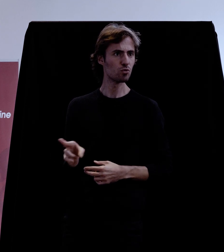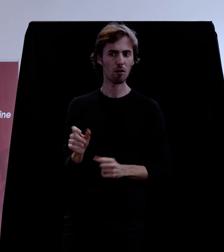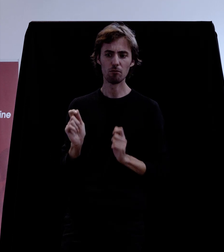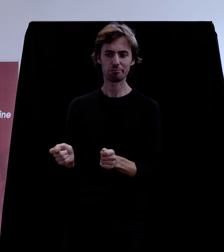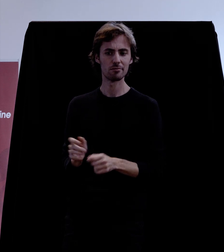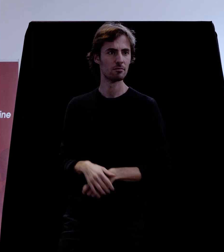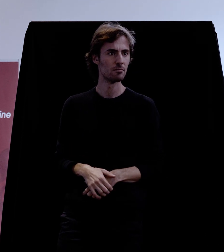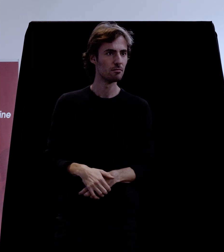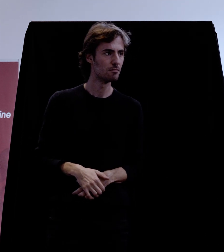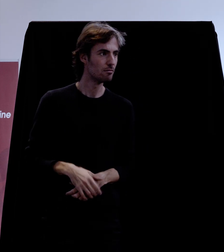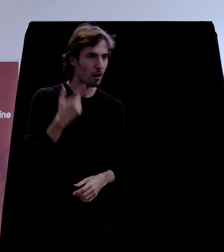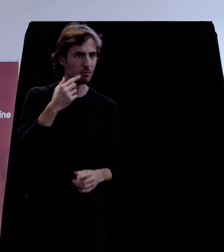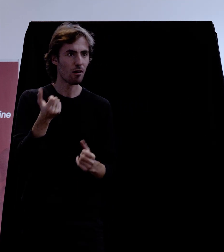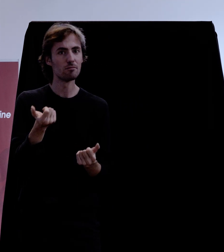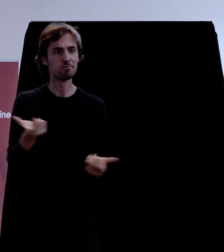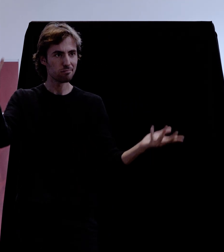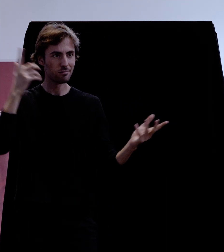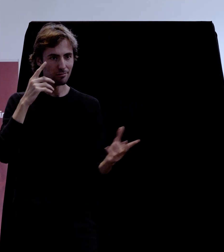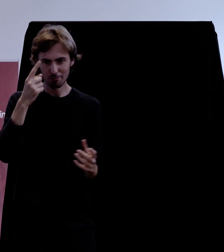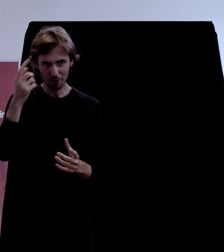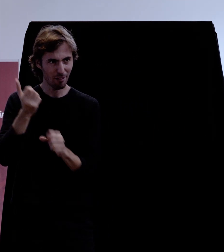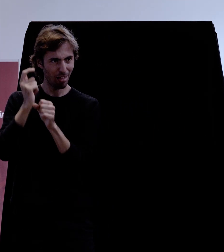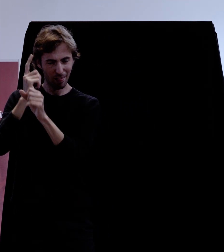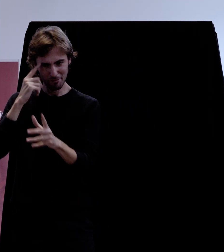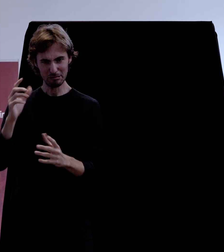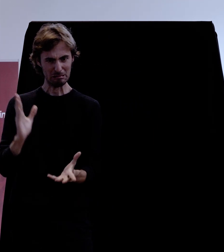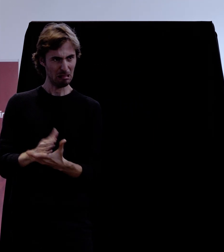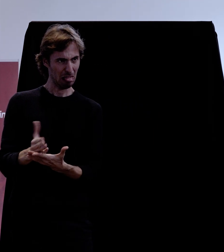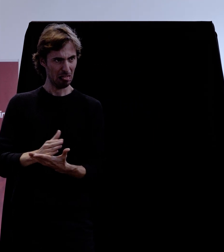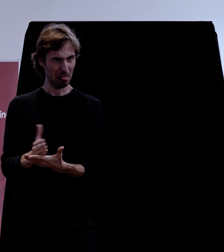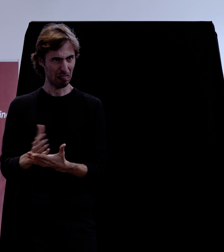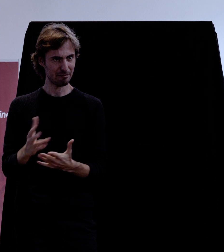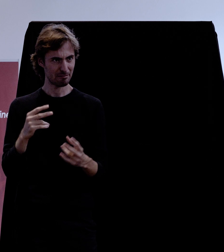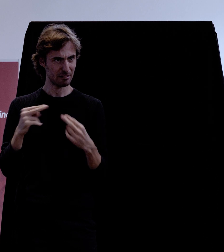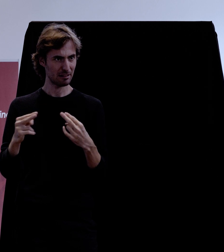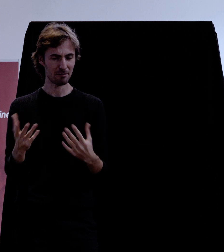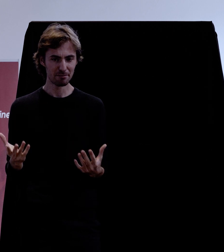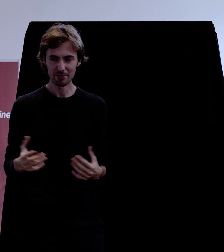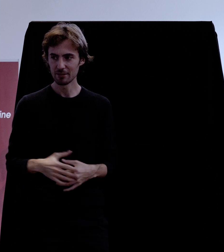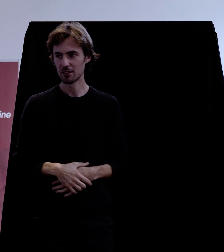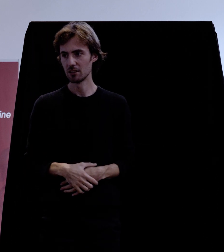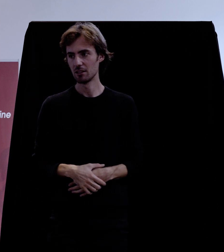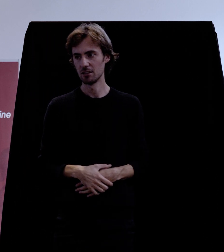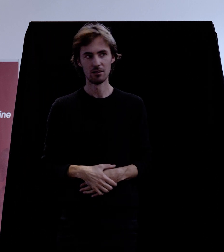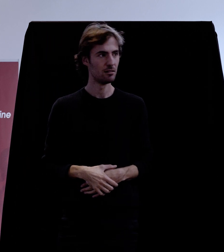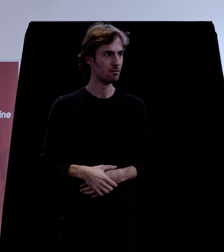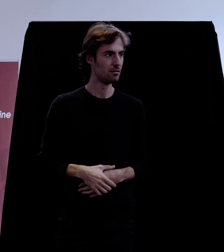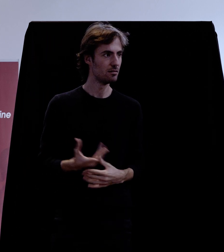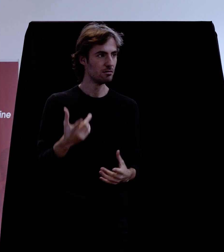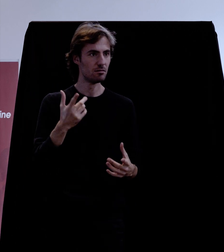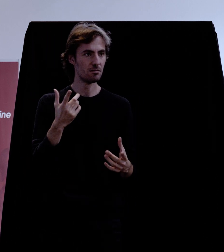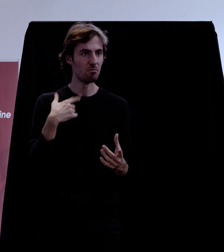I've spent years and years and years, really, because I've gotten so old, telling people our kids do not have